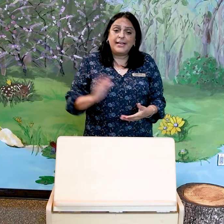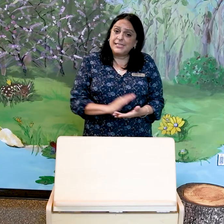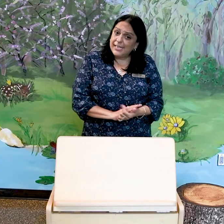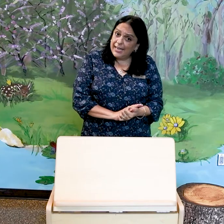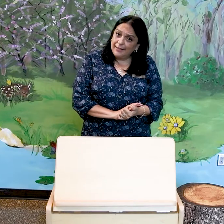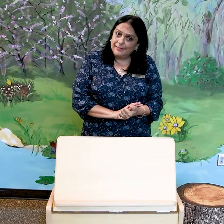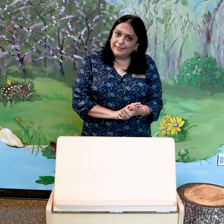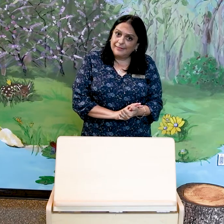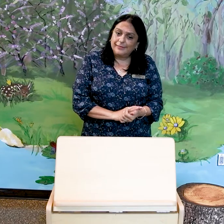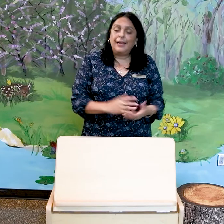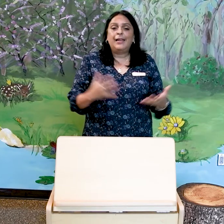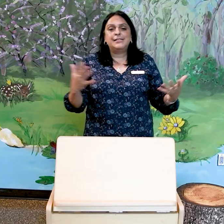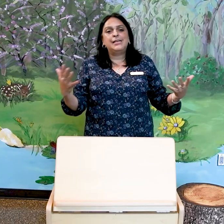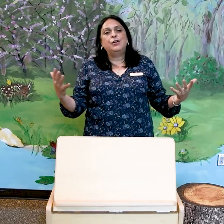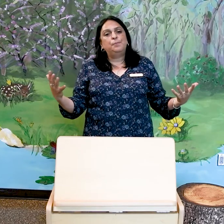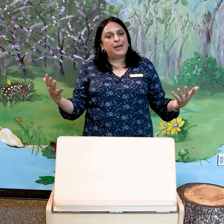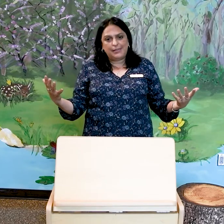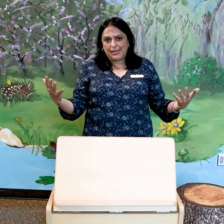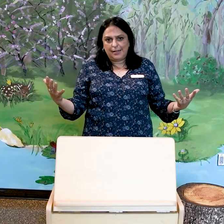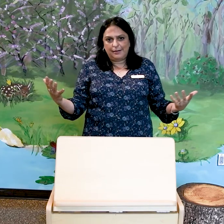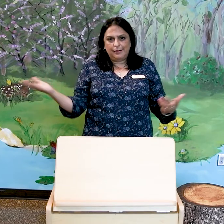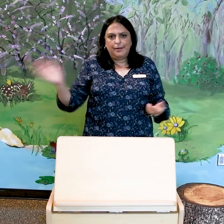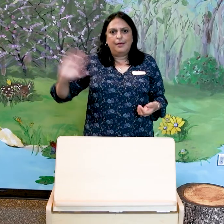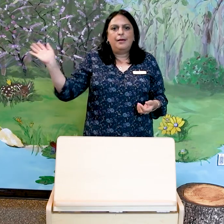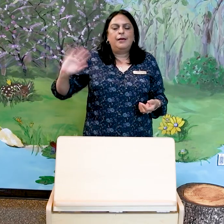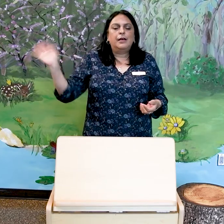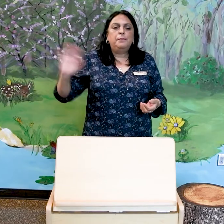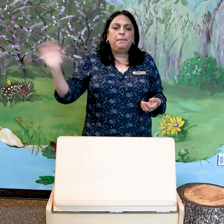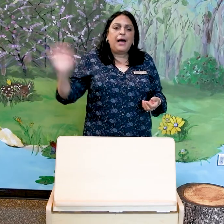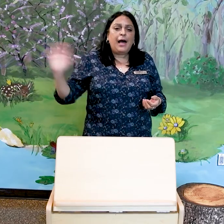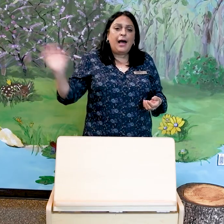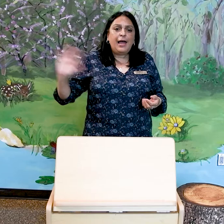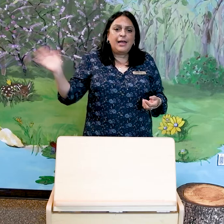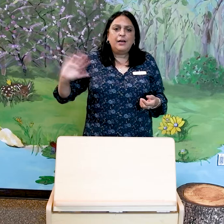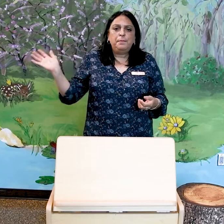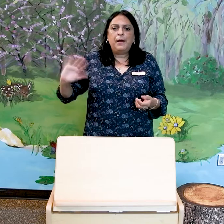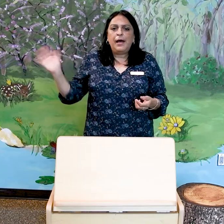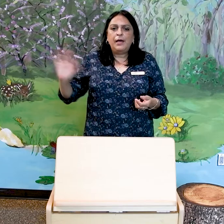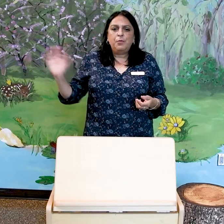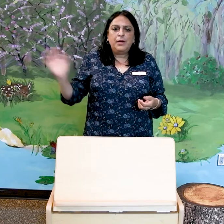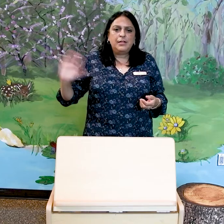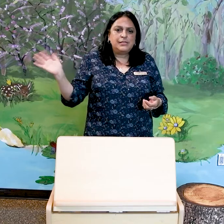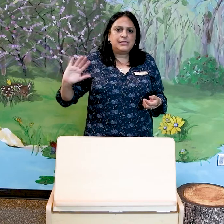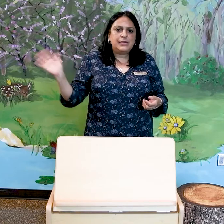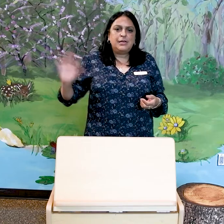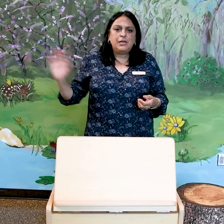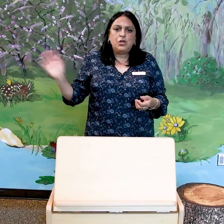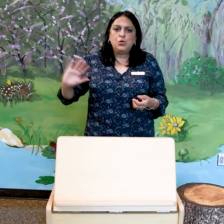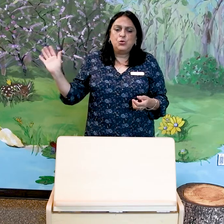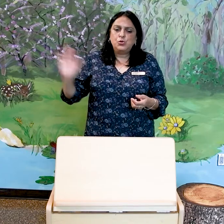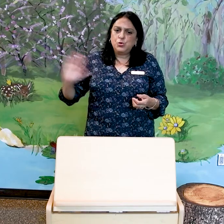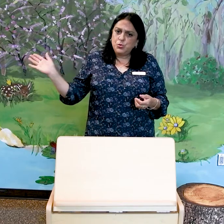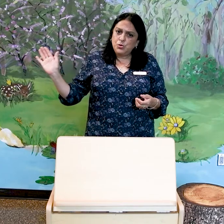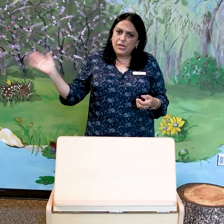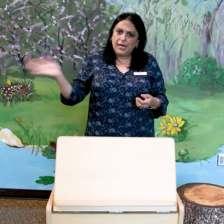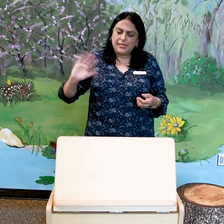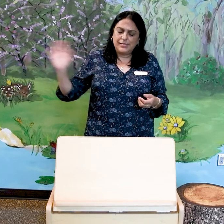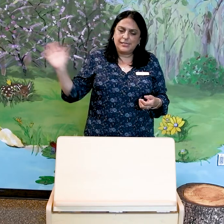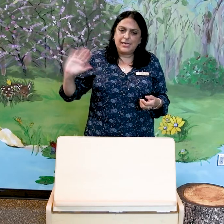said, let's sing goodbye together. Goodbye, goodbye, we'll see you soon. See